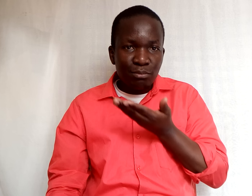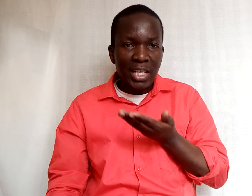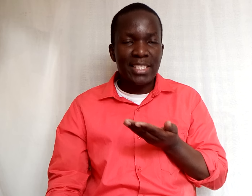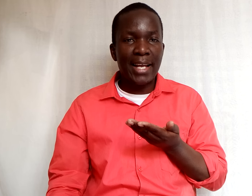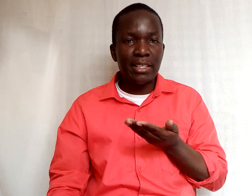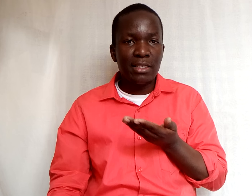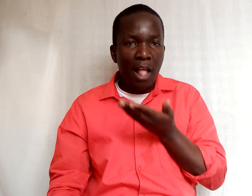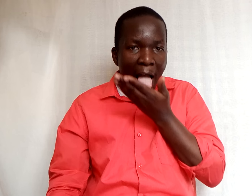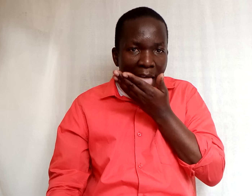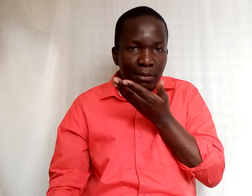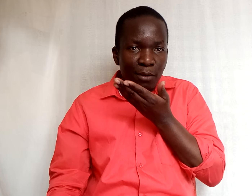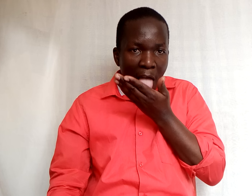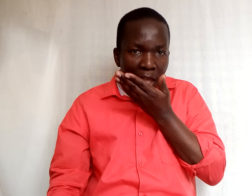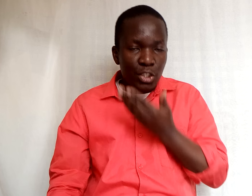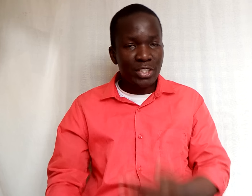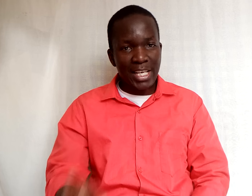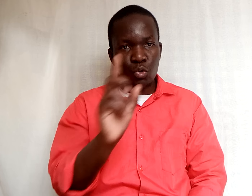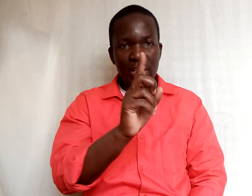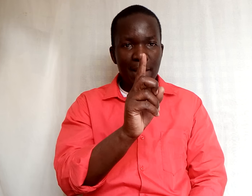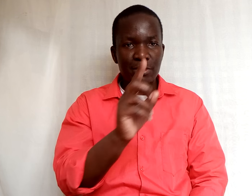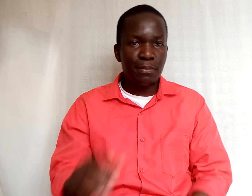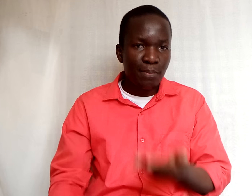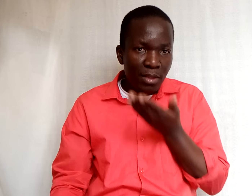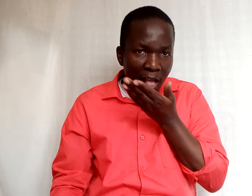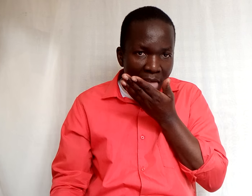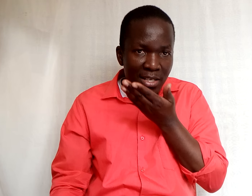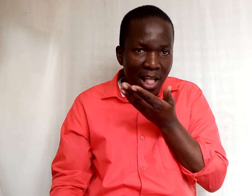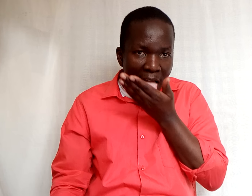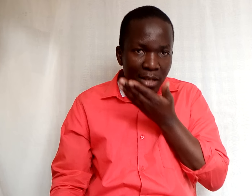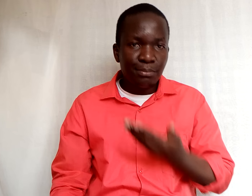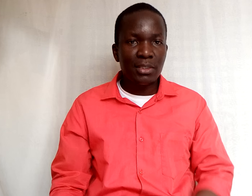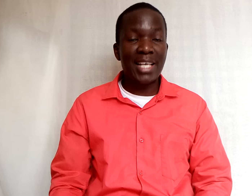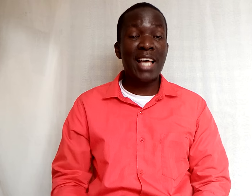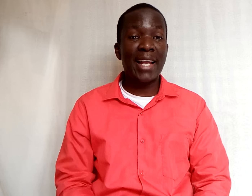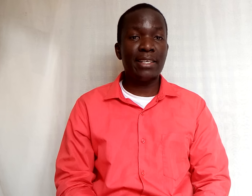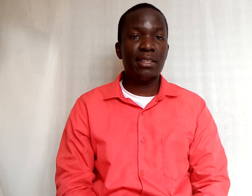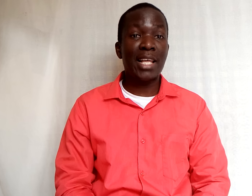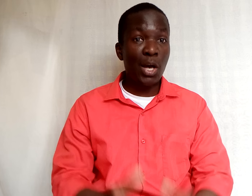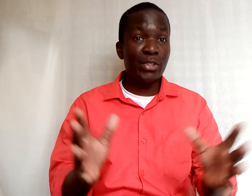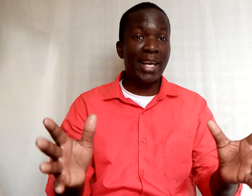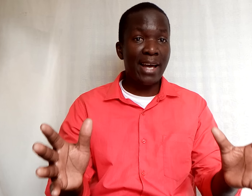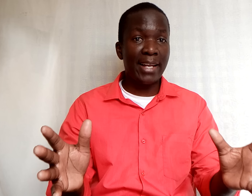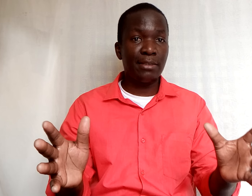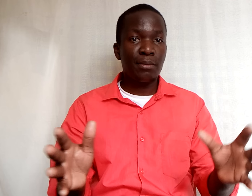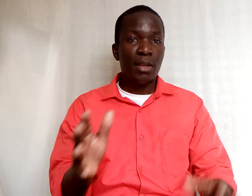That's honey. Just 2 times. That's honey. That's how we sign honey.